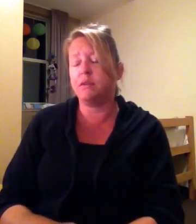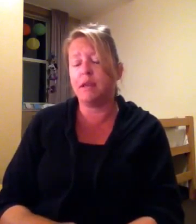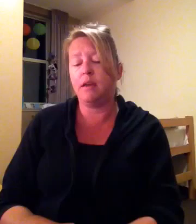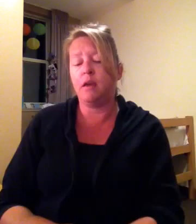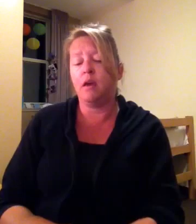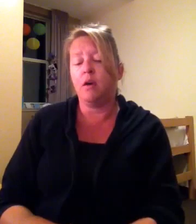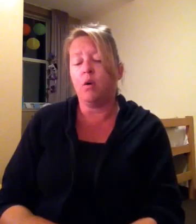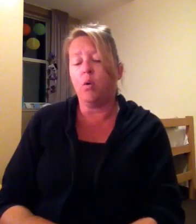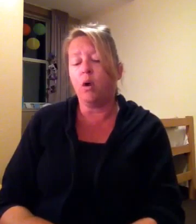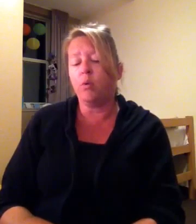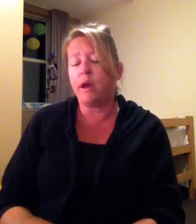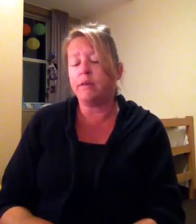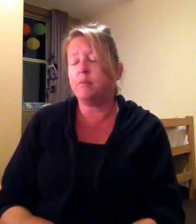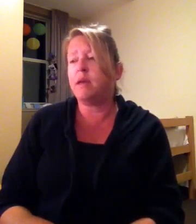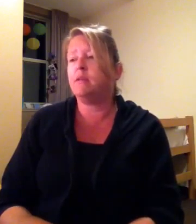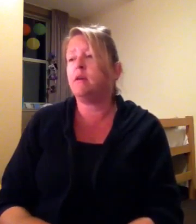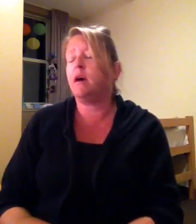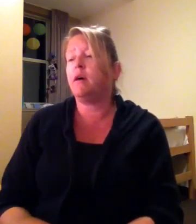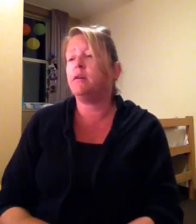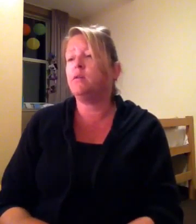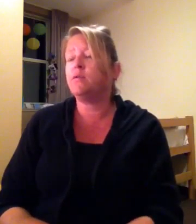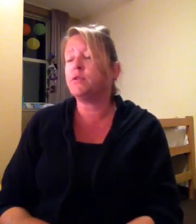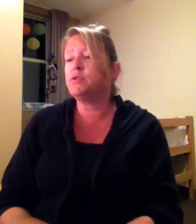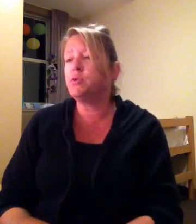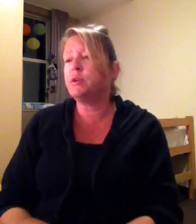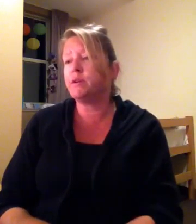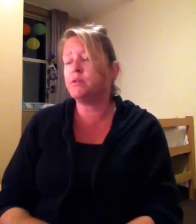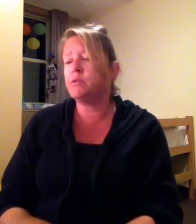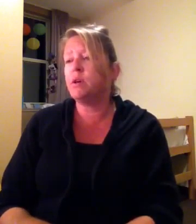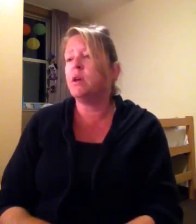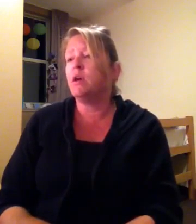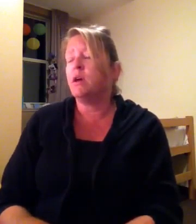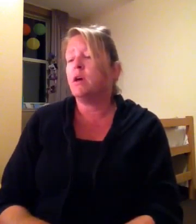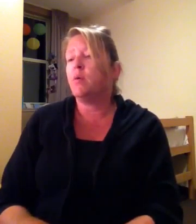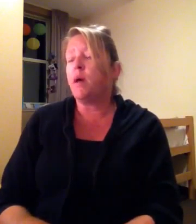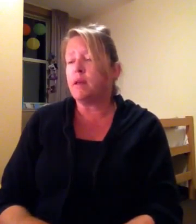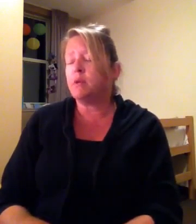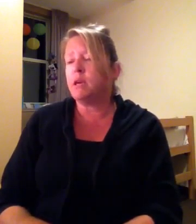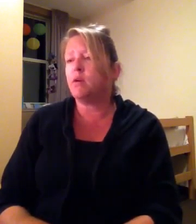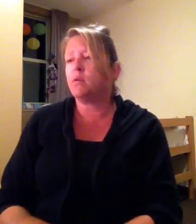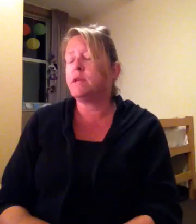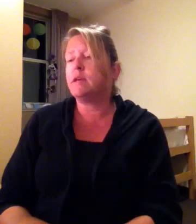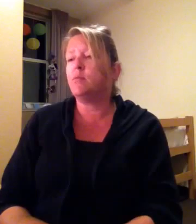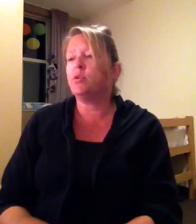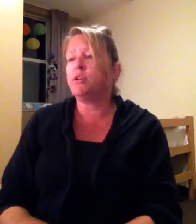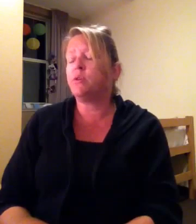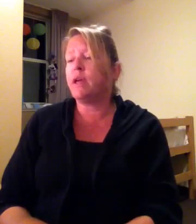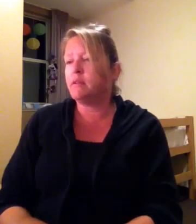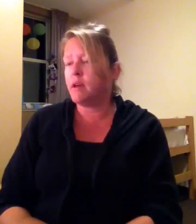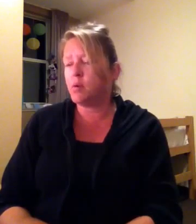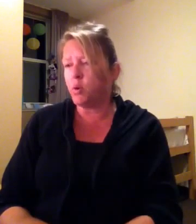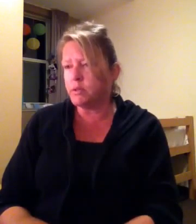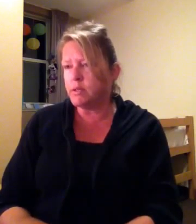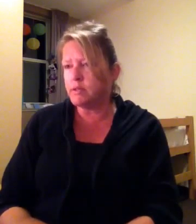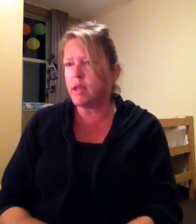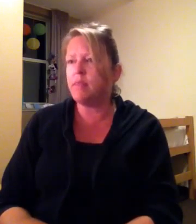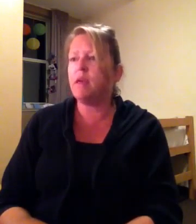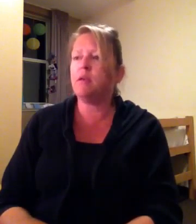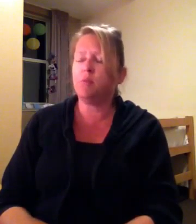university, or would I spend, the first 2 years while I'm here taking more general ed type courses and then move